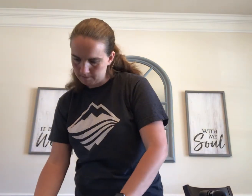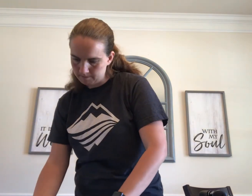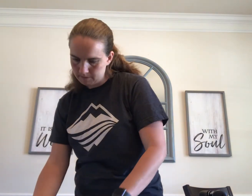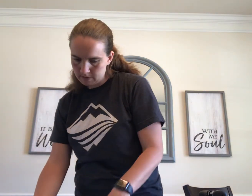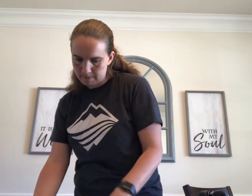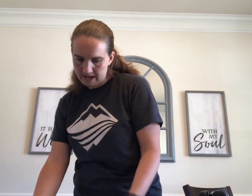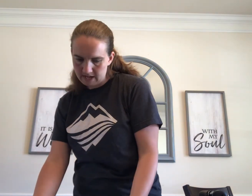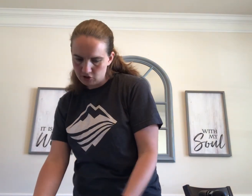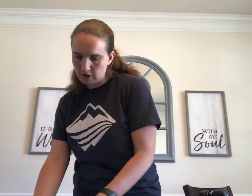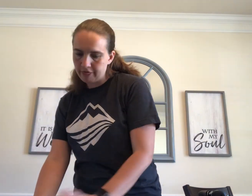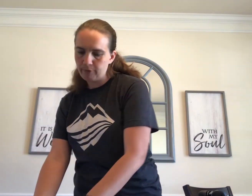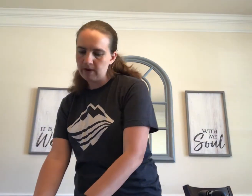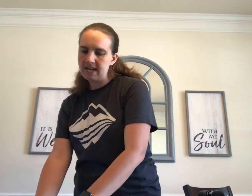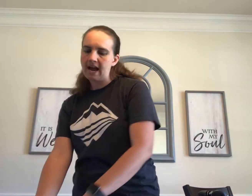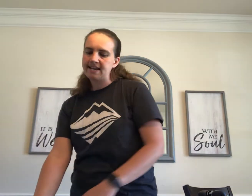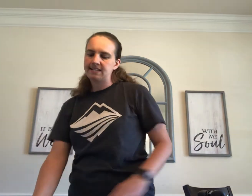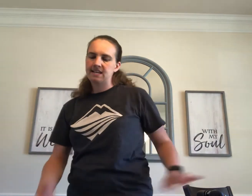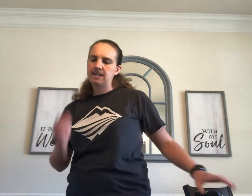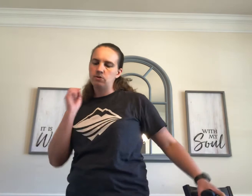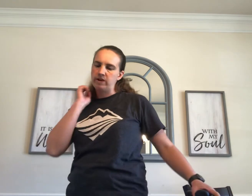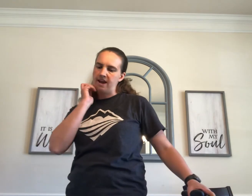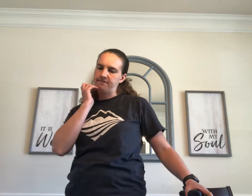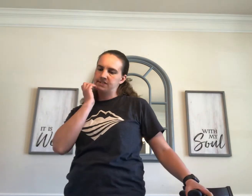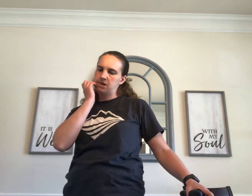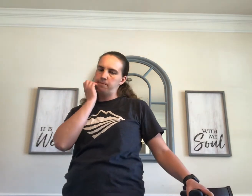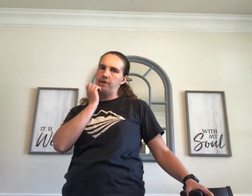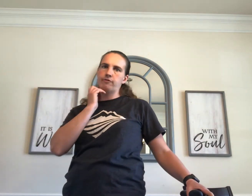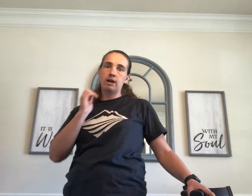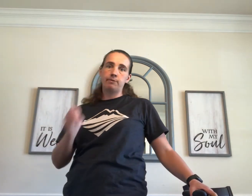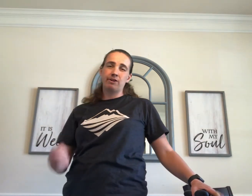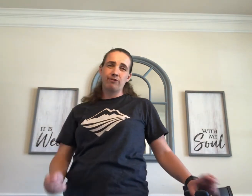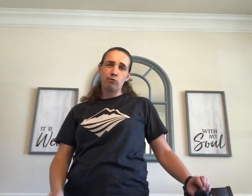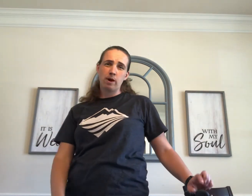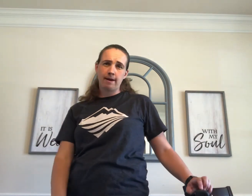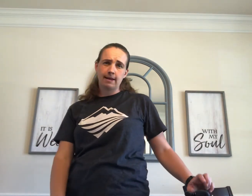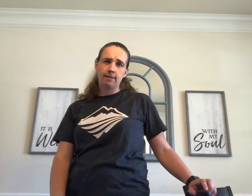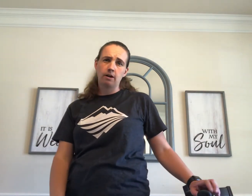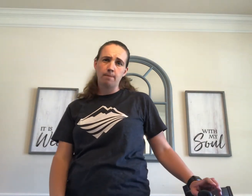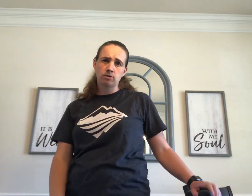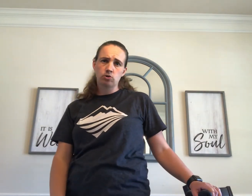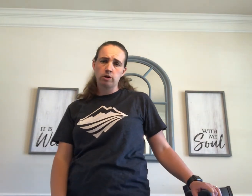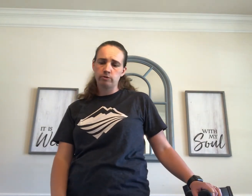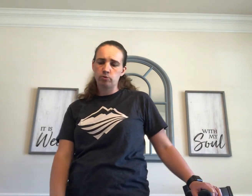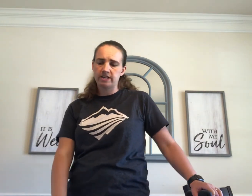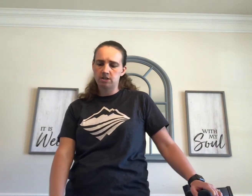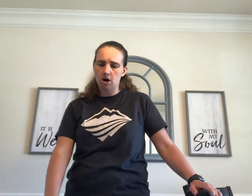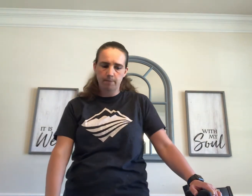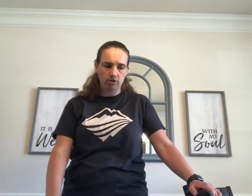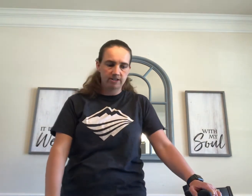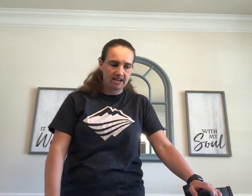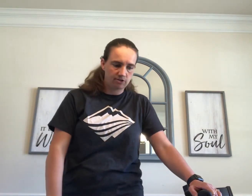To page 319, we have some vocabulary from way back in the gum story, which we did talk about